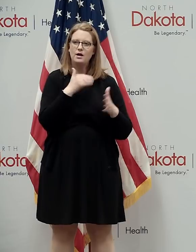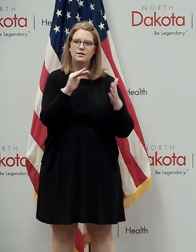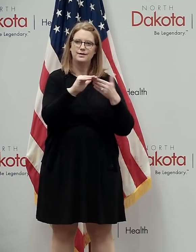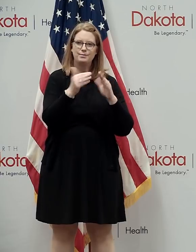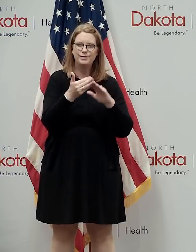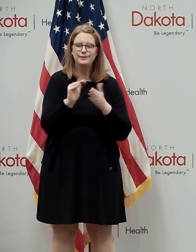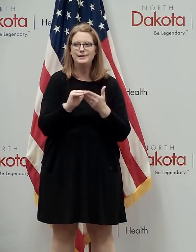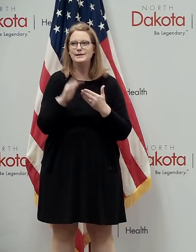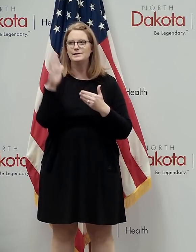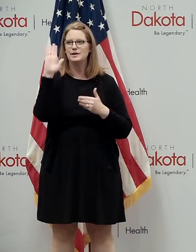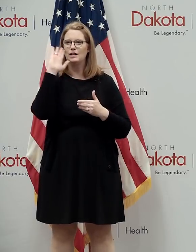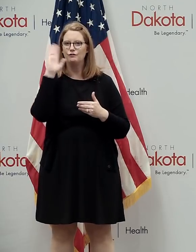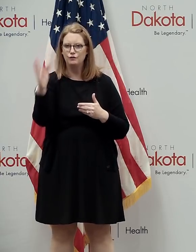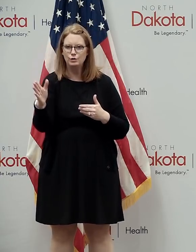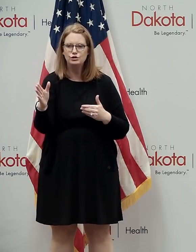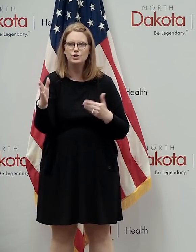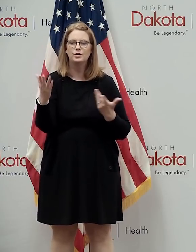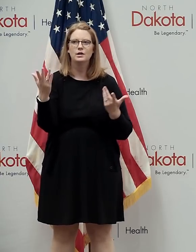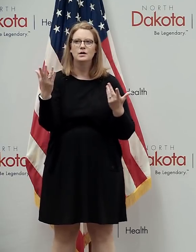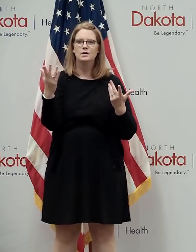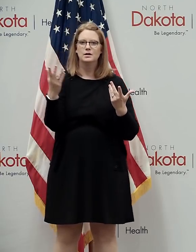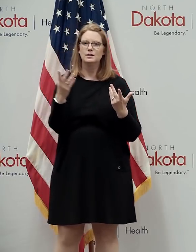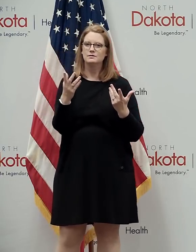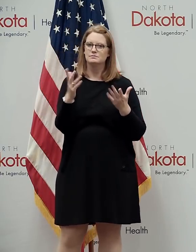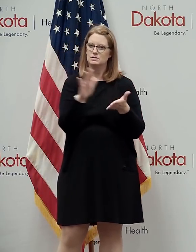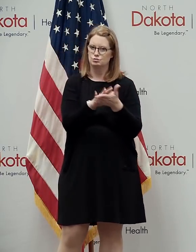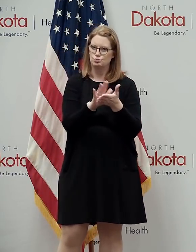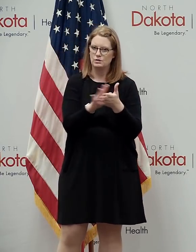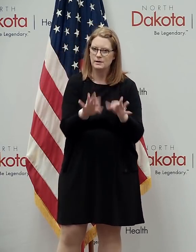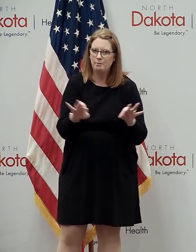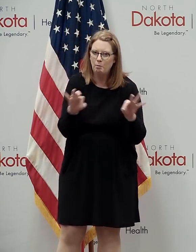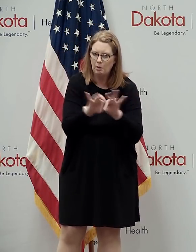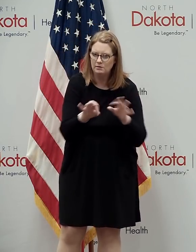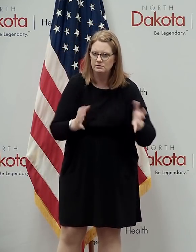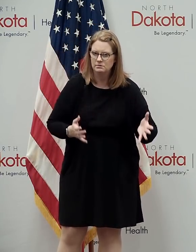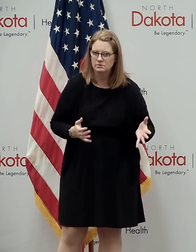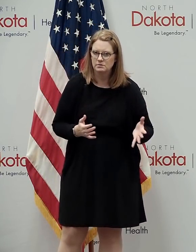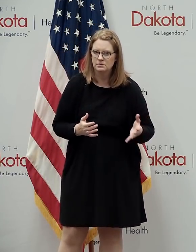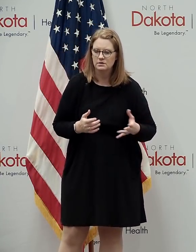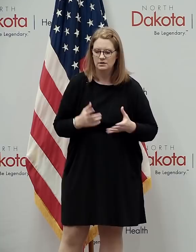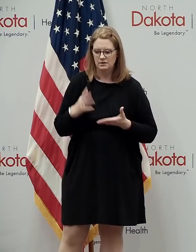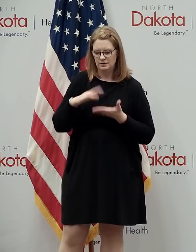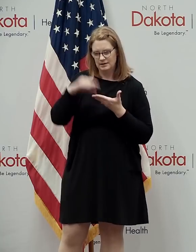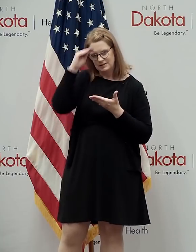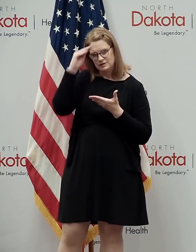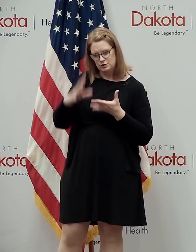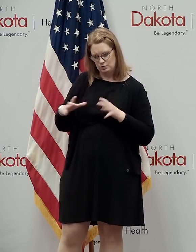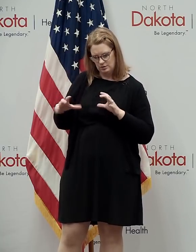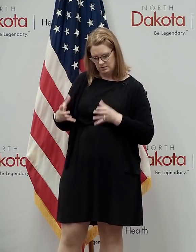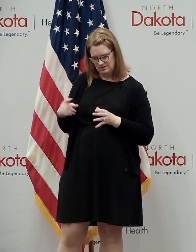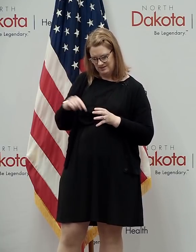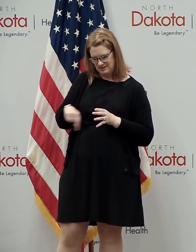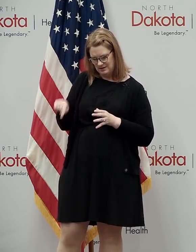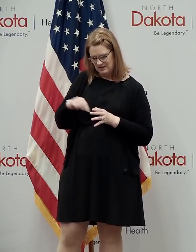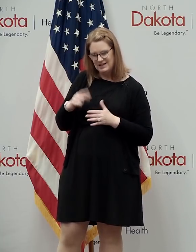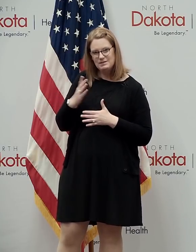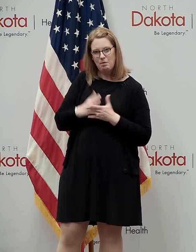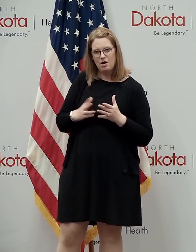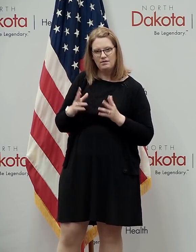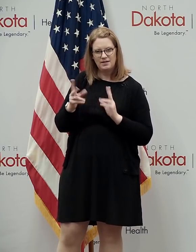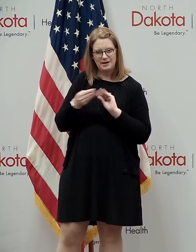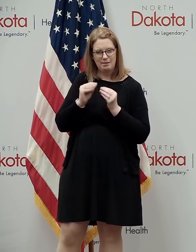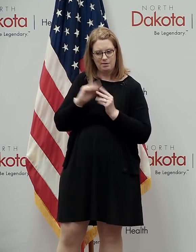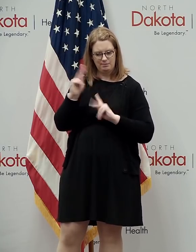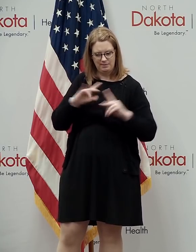future. You know, like they say, you know, the students are a portion of our population, but they're 100% of our future.